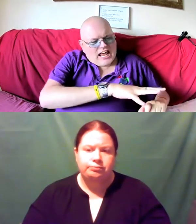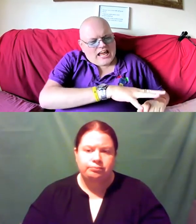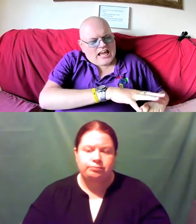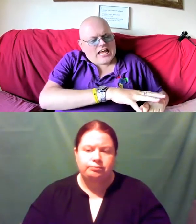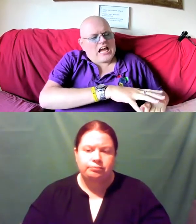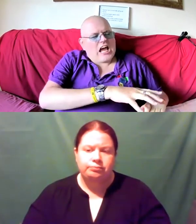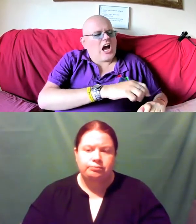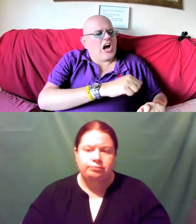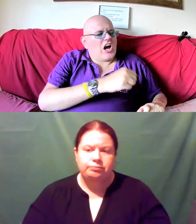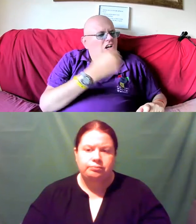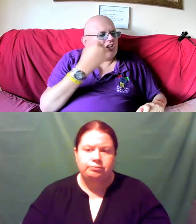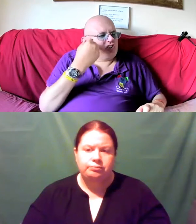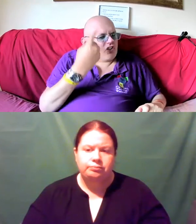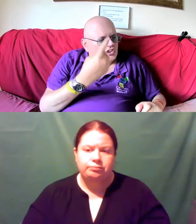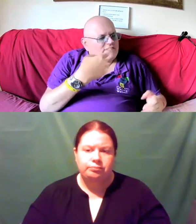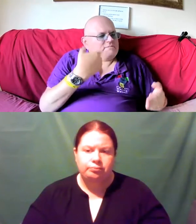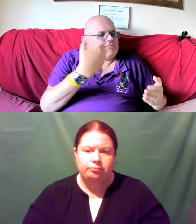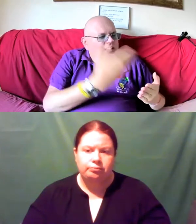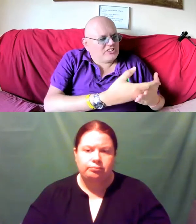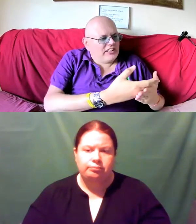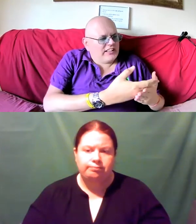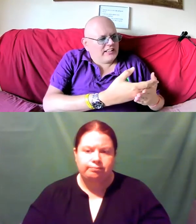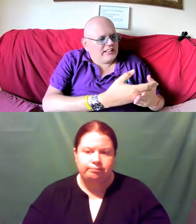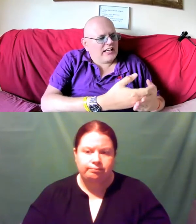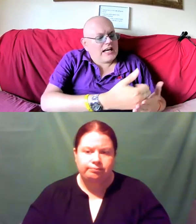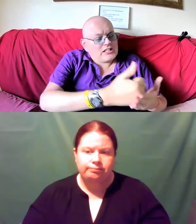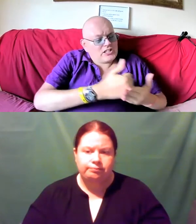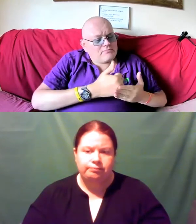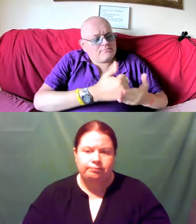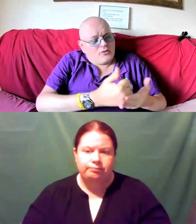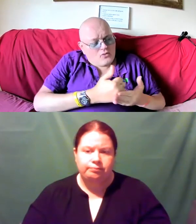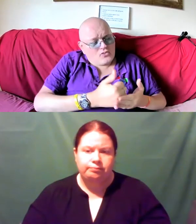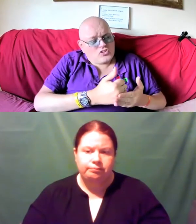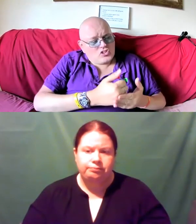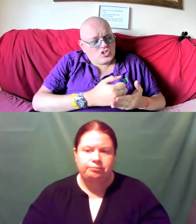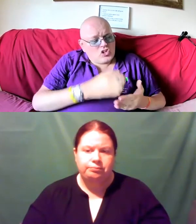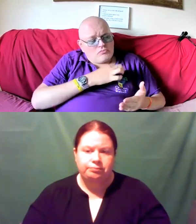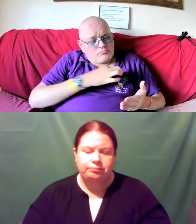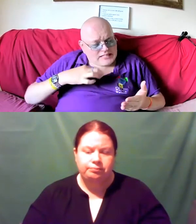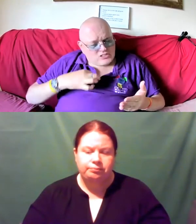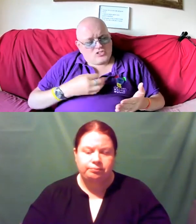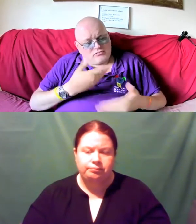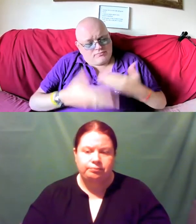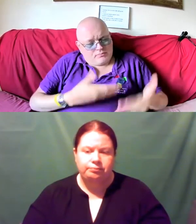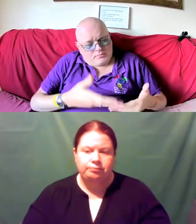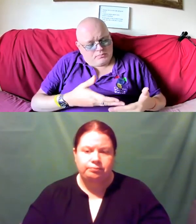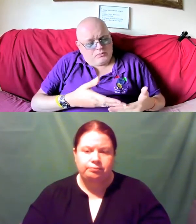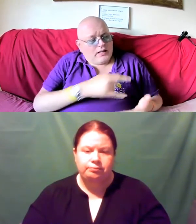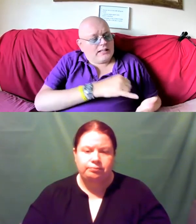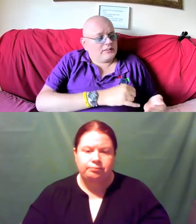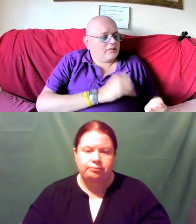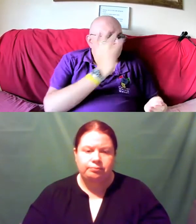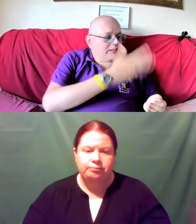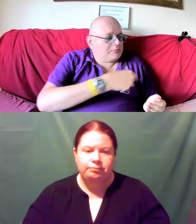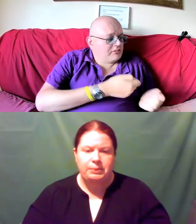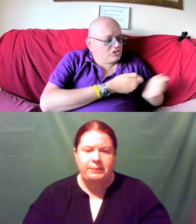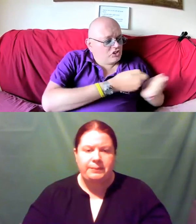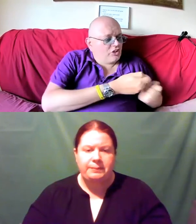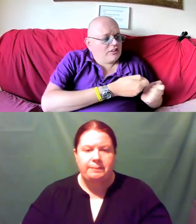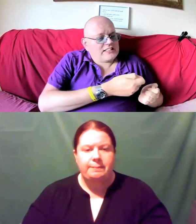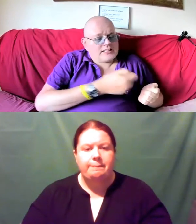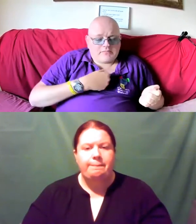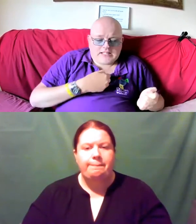psychotherapy during that time. My spiritual director said to me, because I was struggling and I had